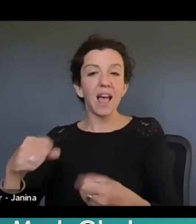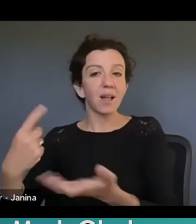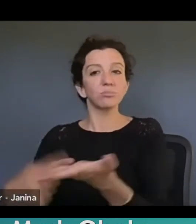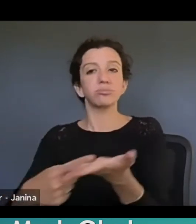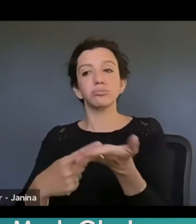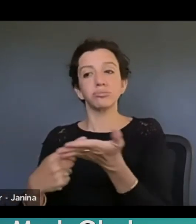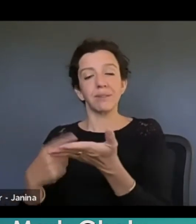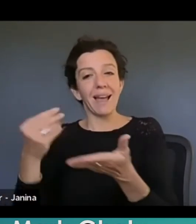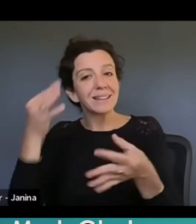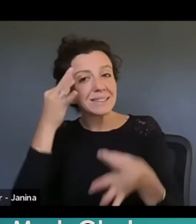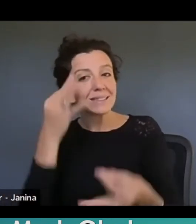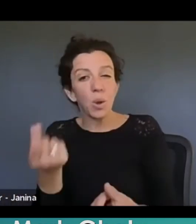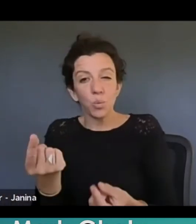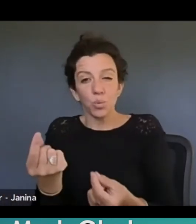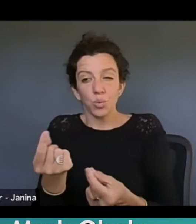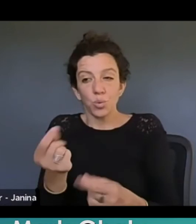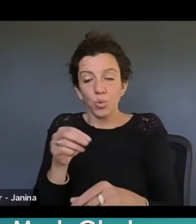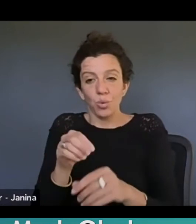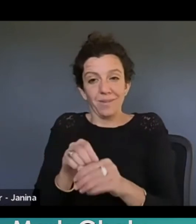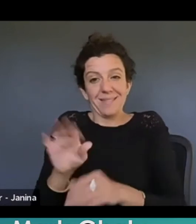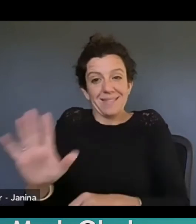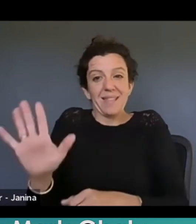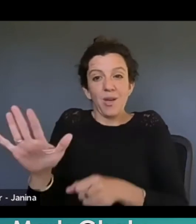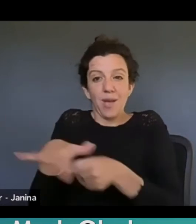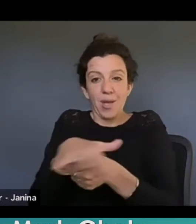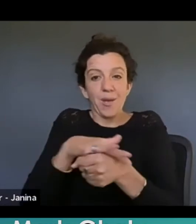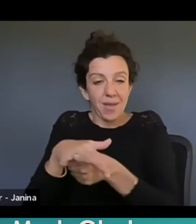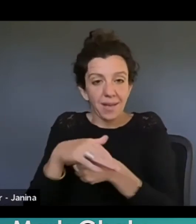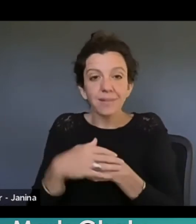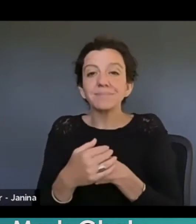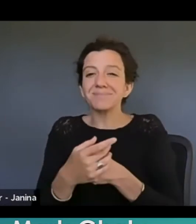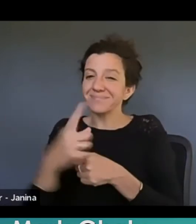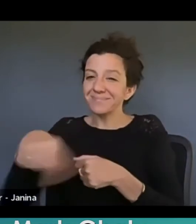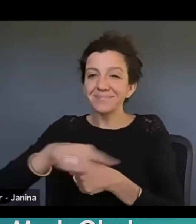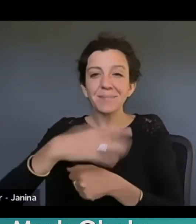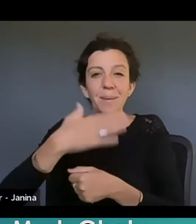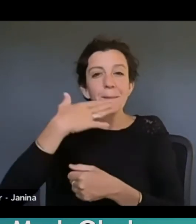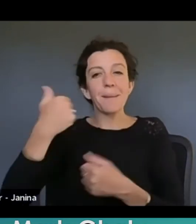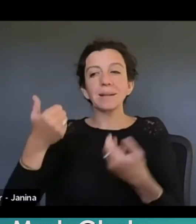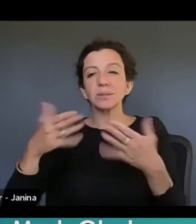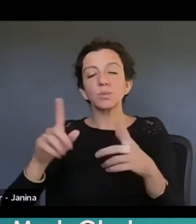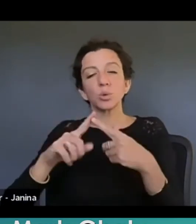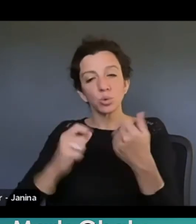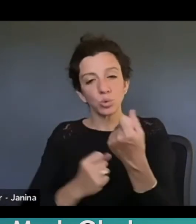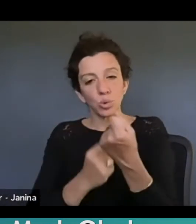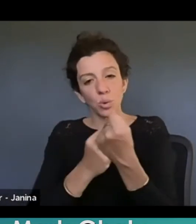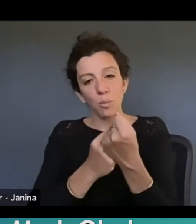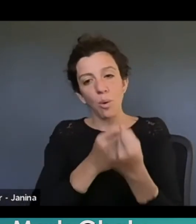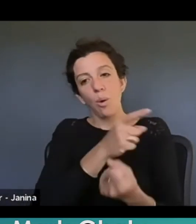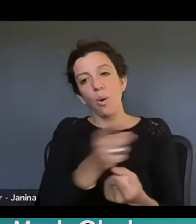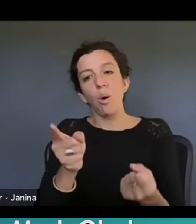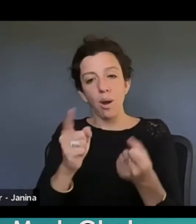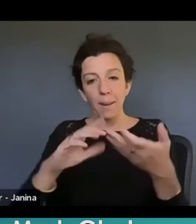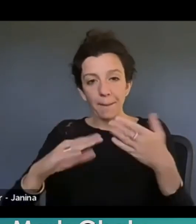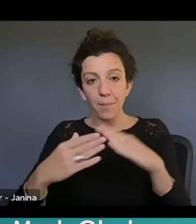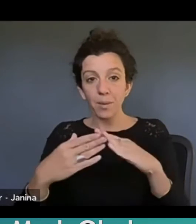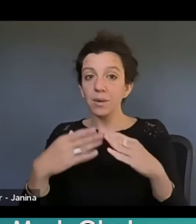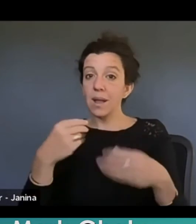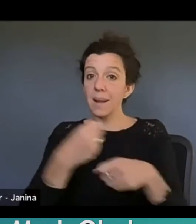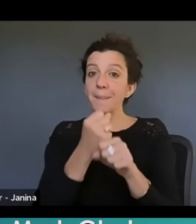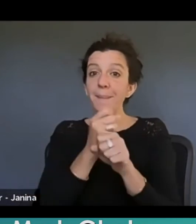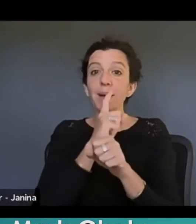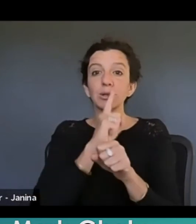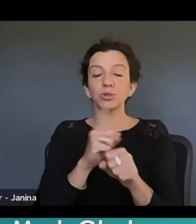through at the local level how to best do that, how to support communities while also delivering strong public health messaging. And I